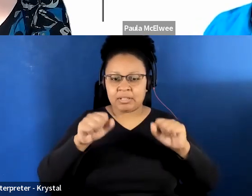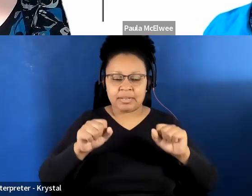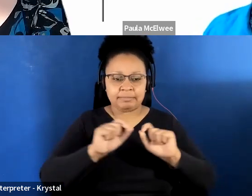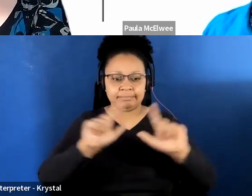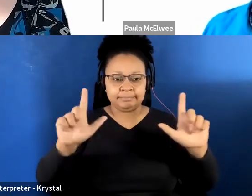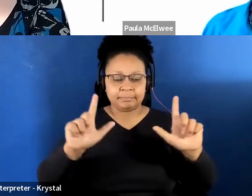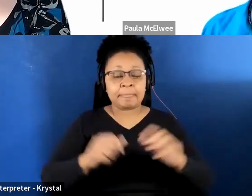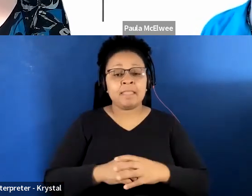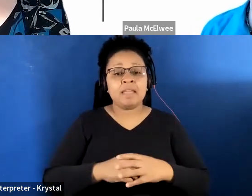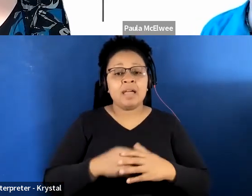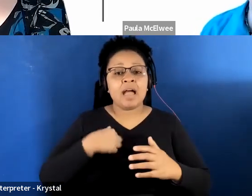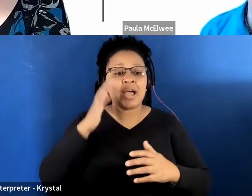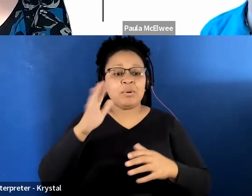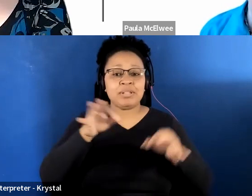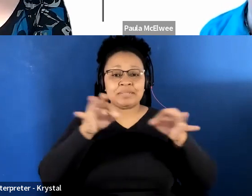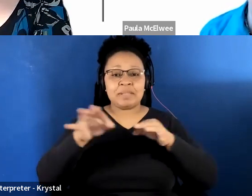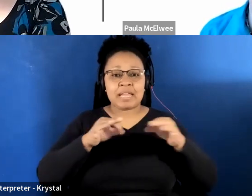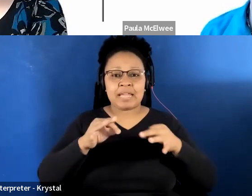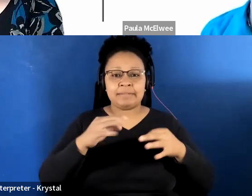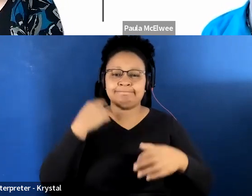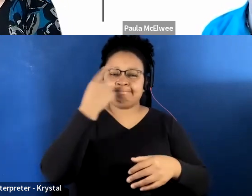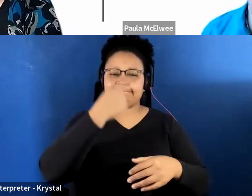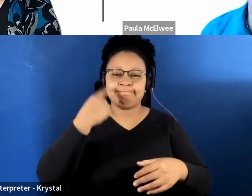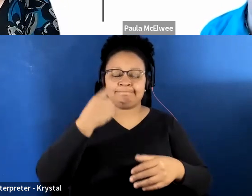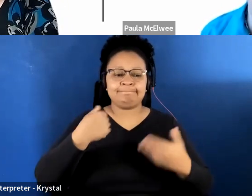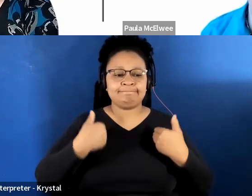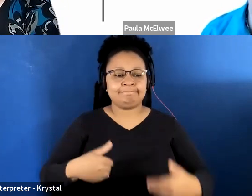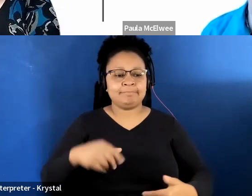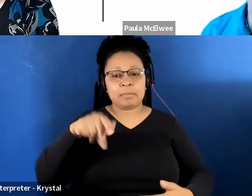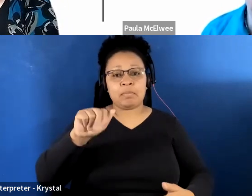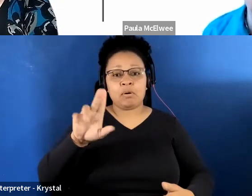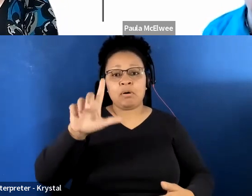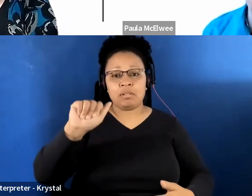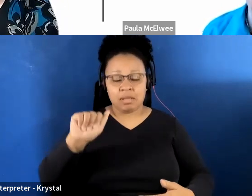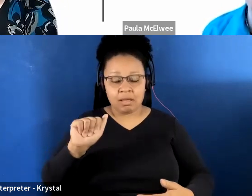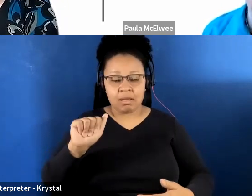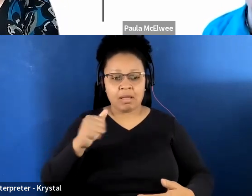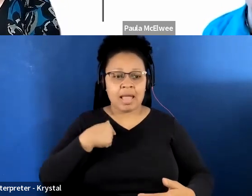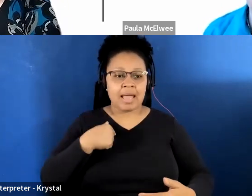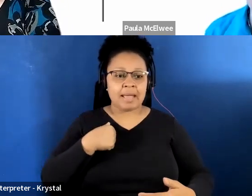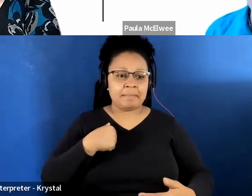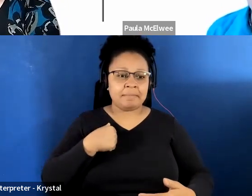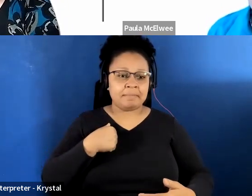you a little bit about what I look like. This is Paula McElwee, and I'm a